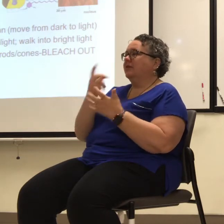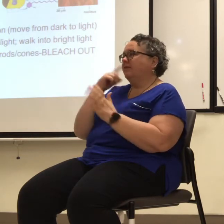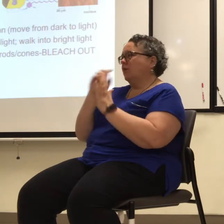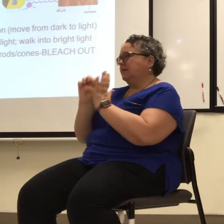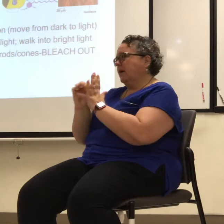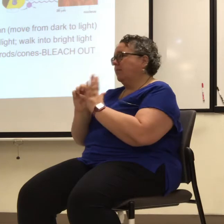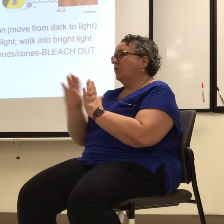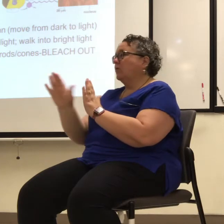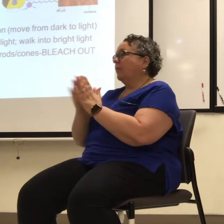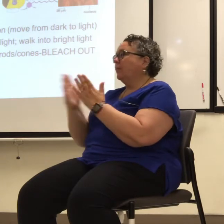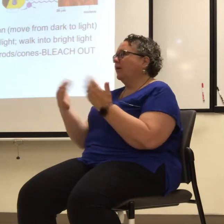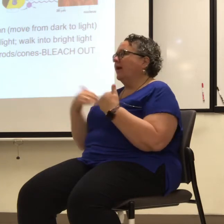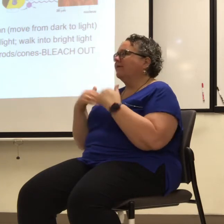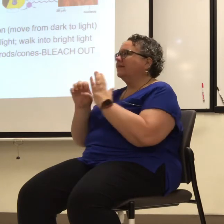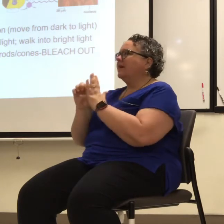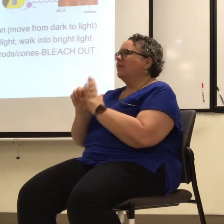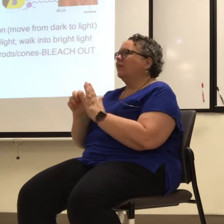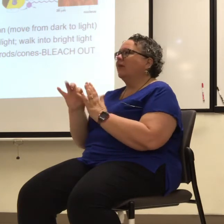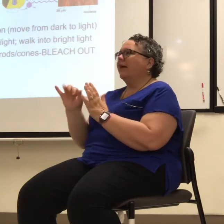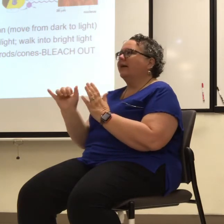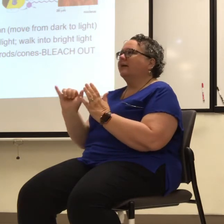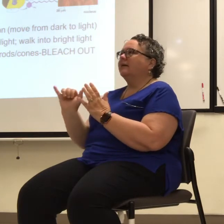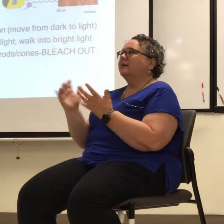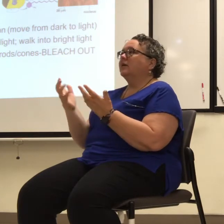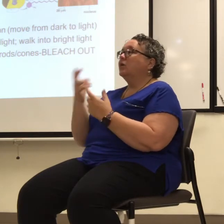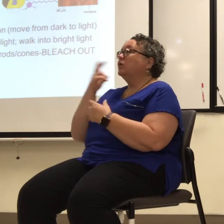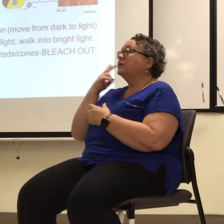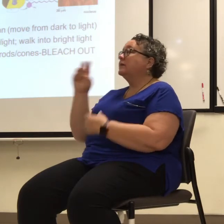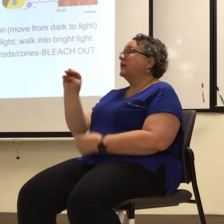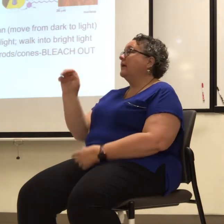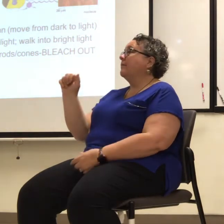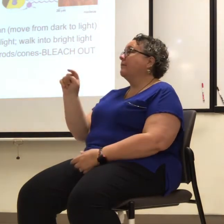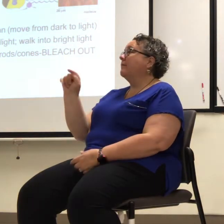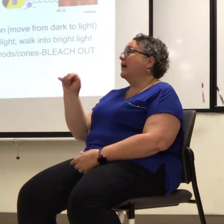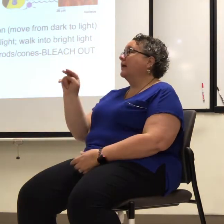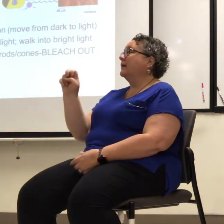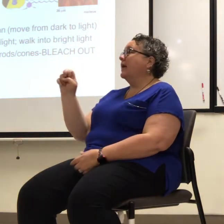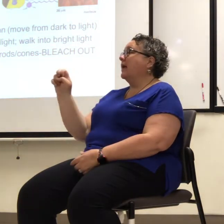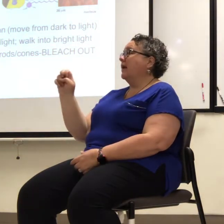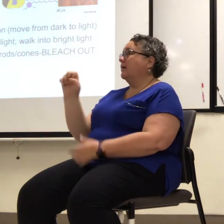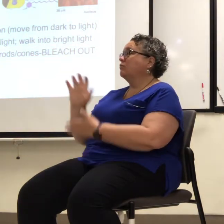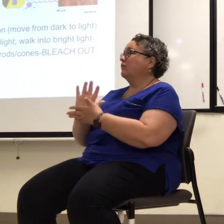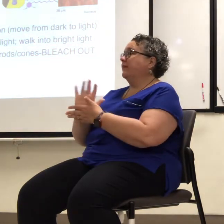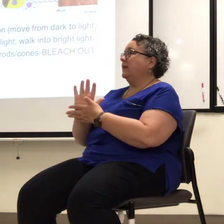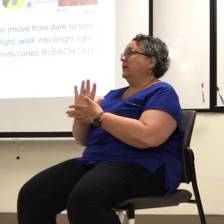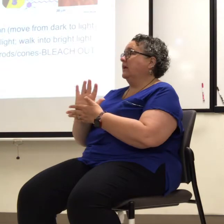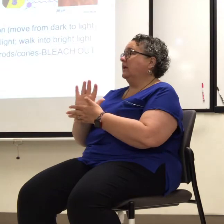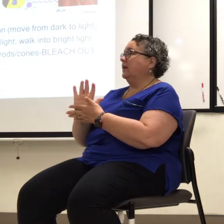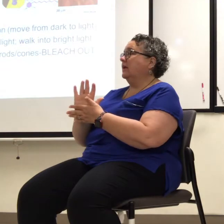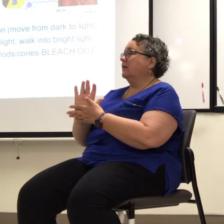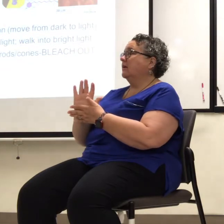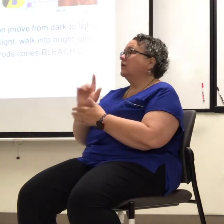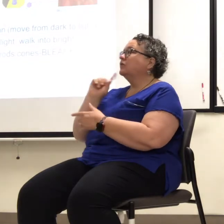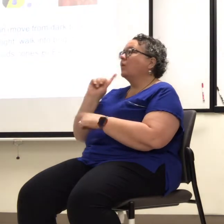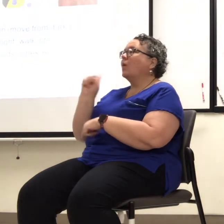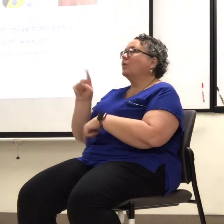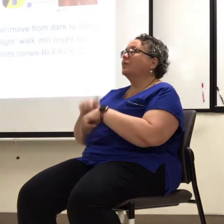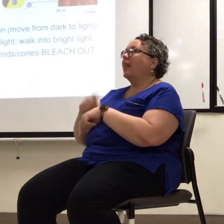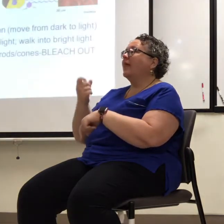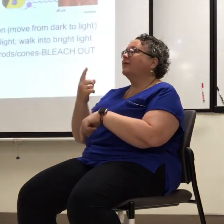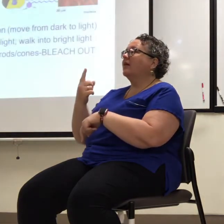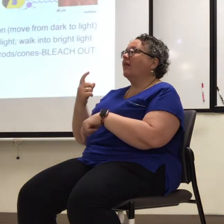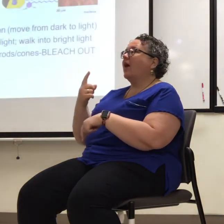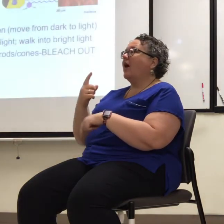gave the example of you see a matinee. Okay, you go see the 11 o'clock showing of